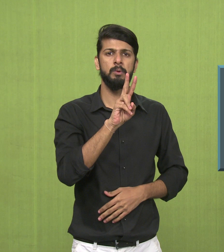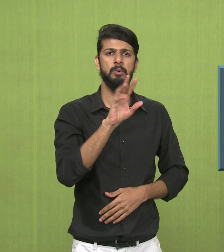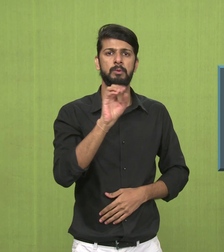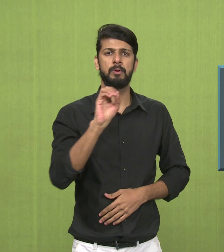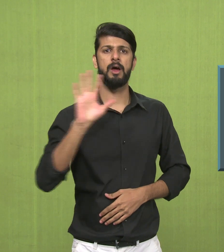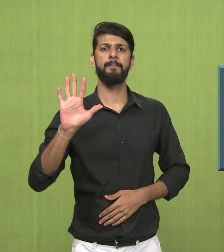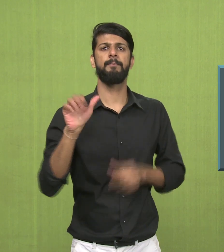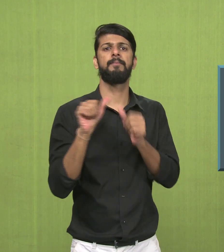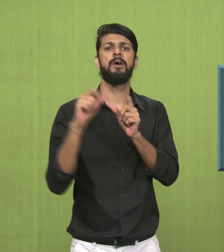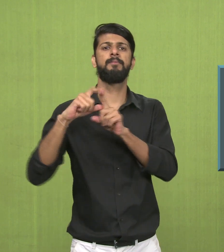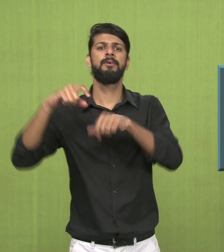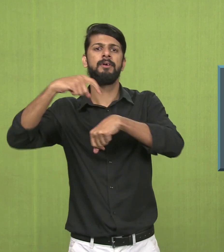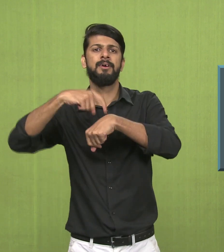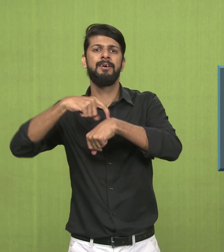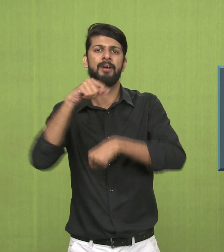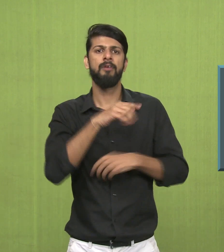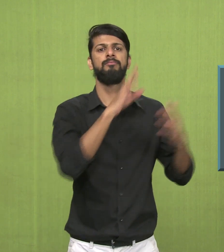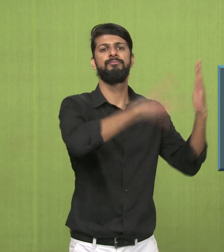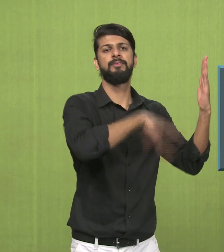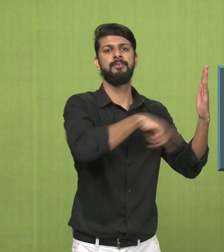is 2005.